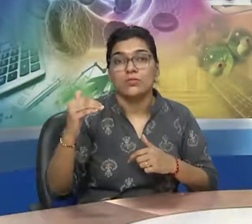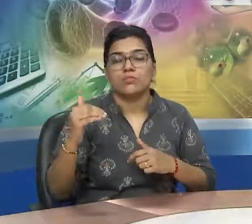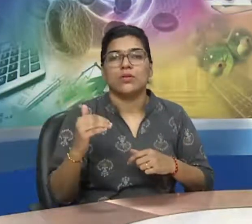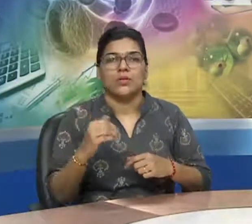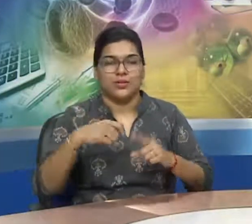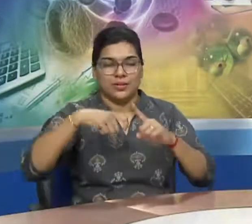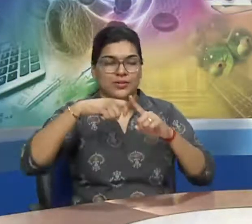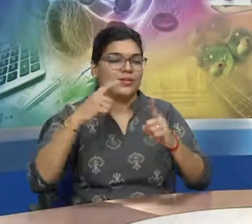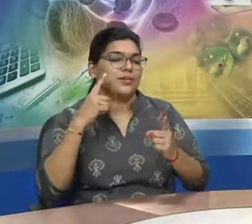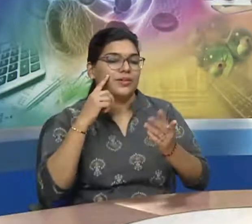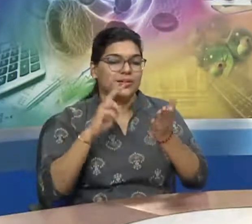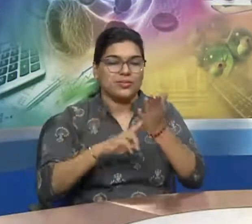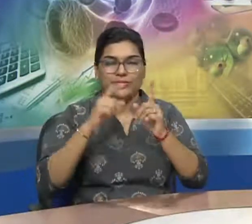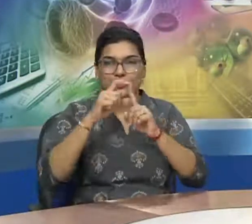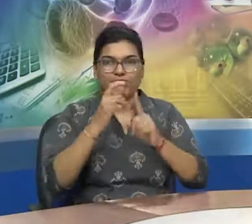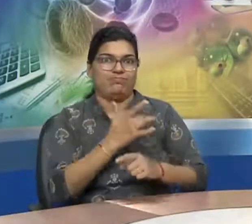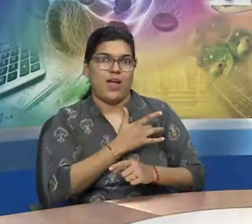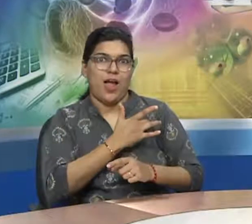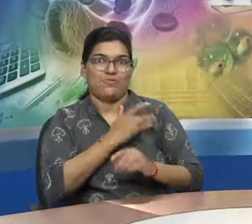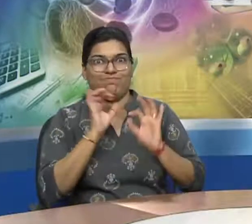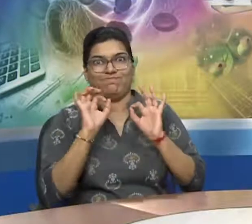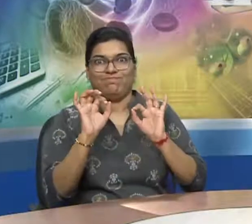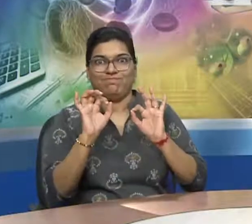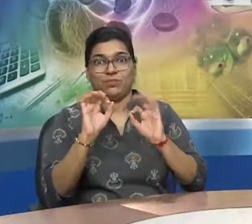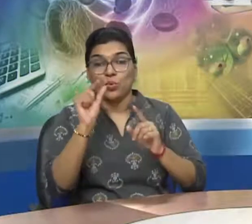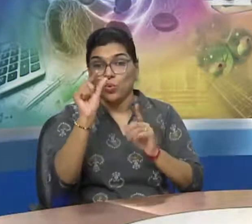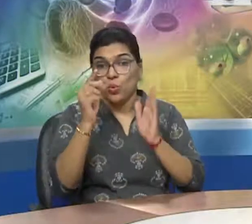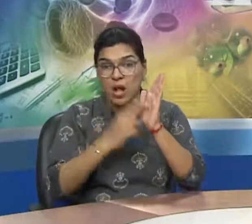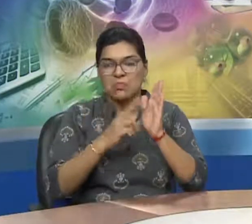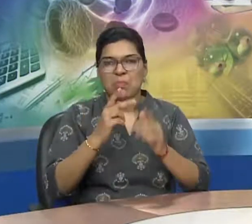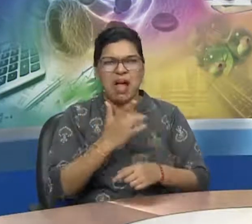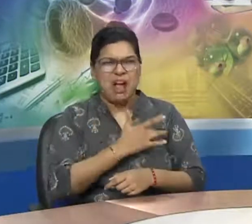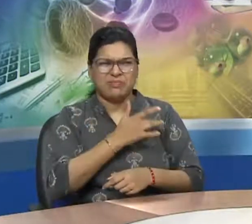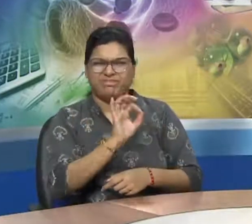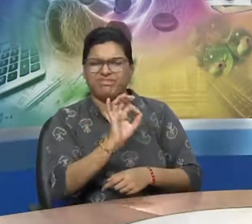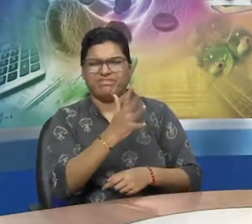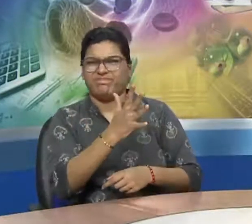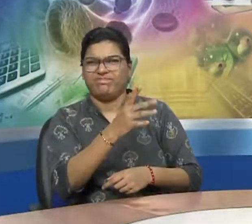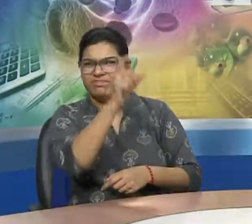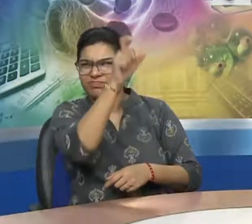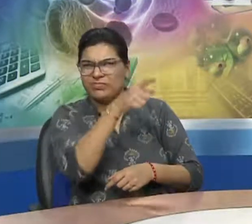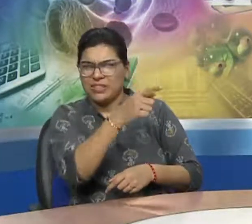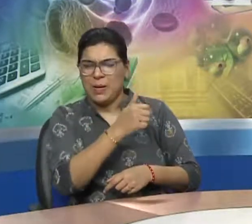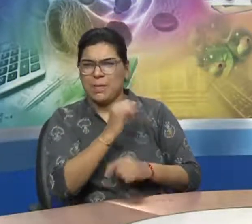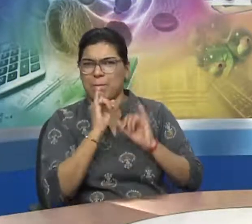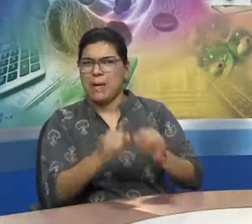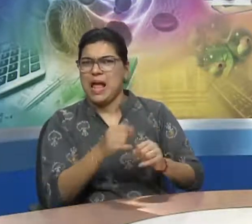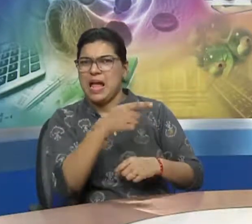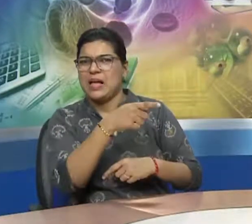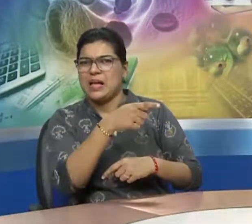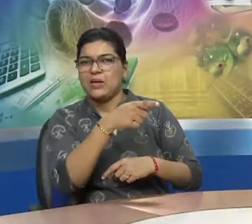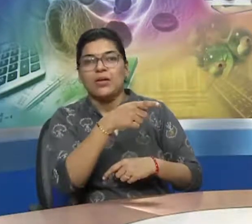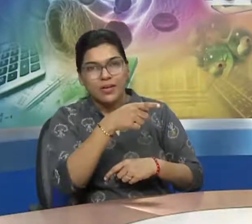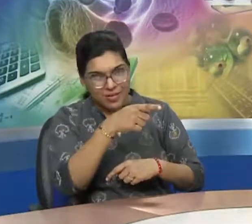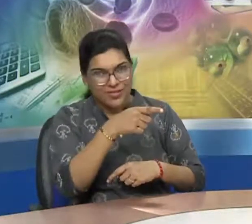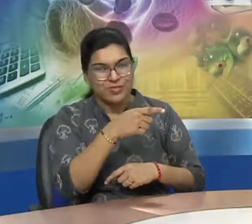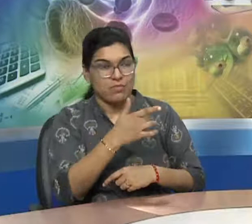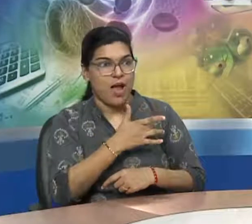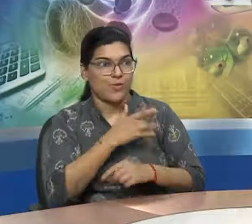The next example is unkind. We know the meaning of kind, a person who has good heart.